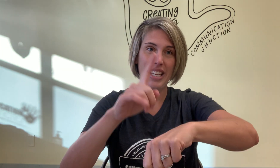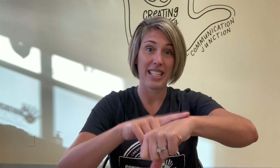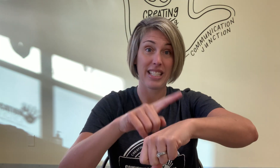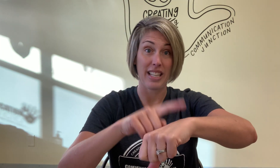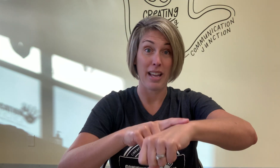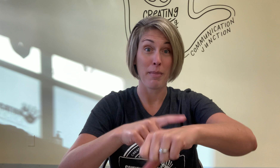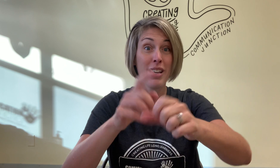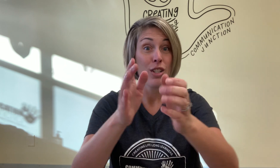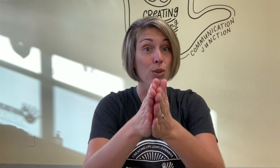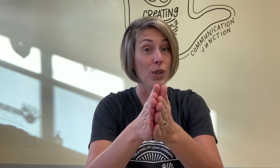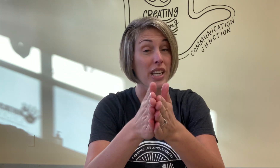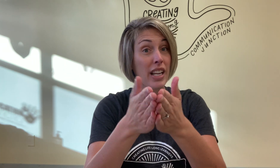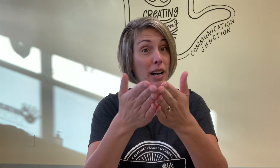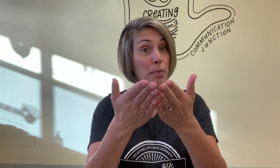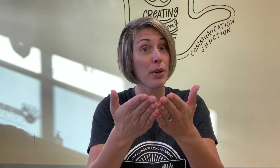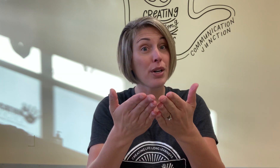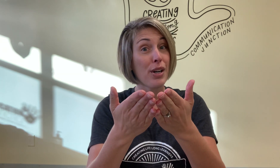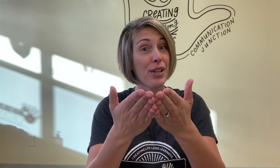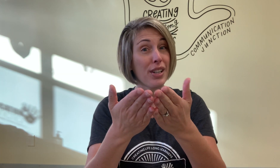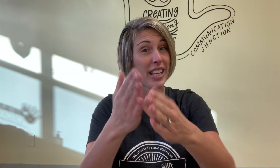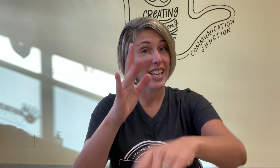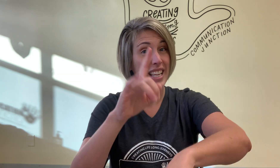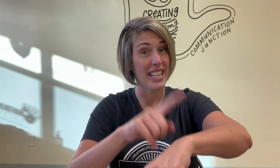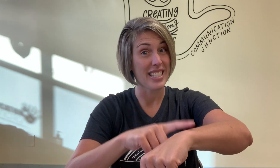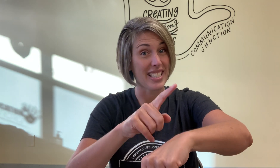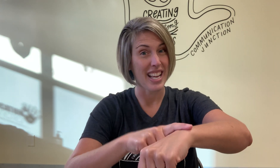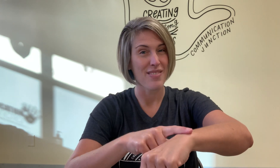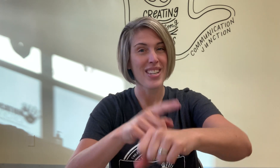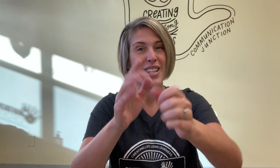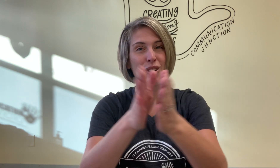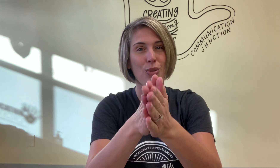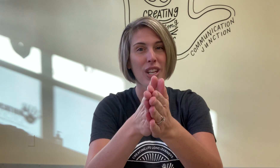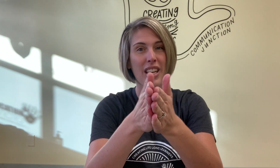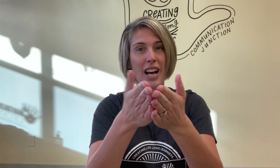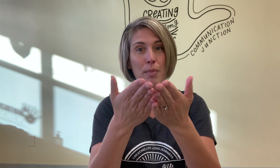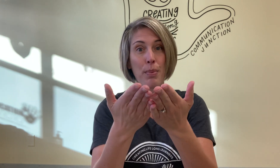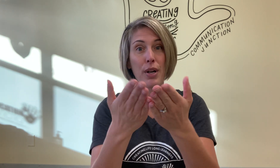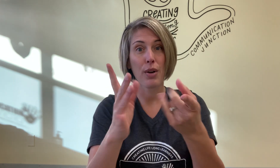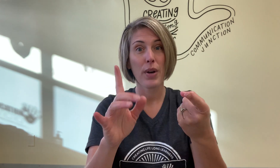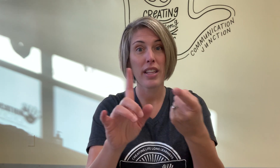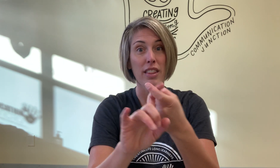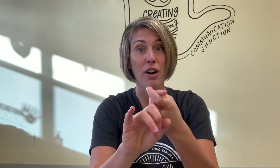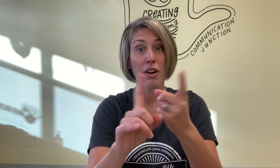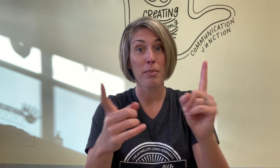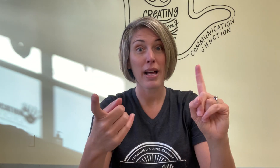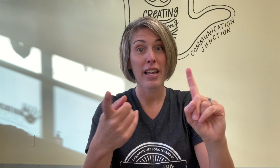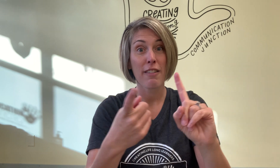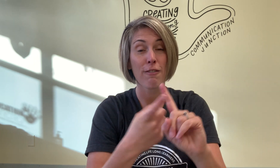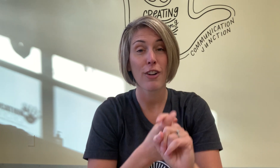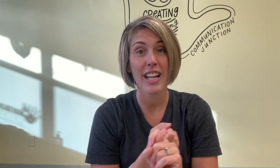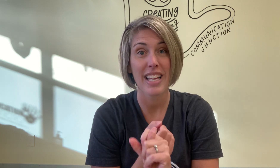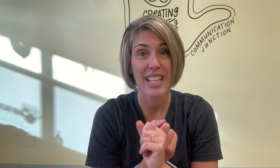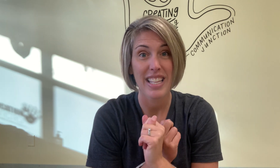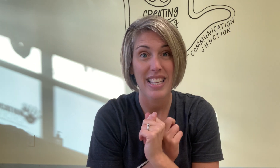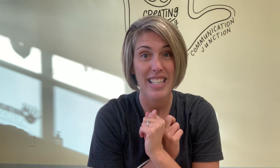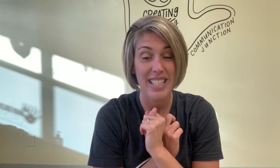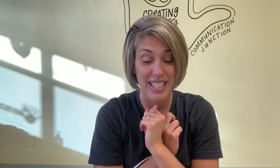is time to read a book. It is time to read a book with all my